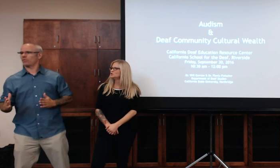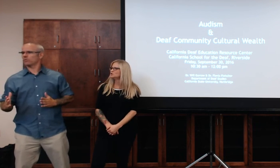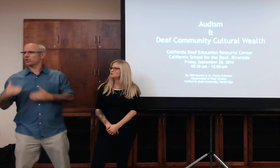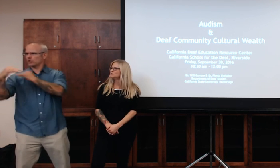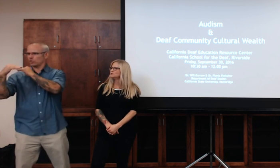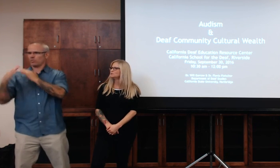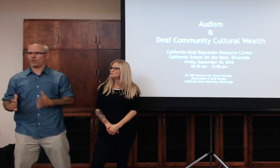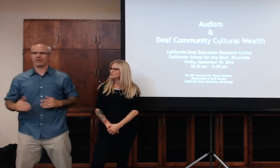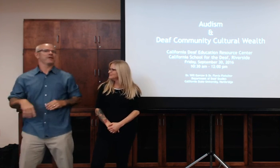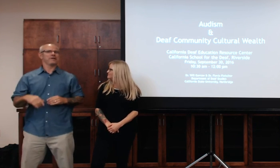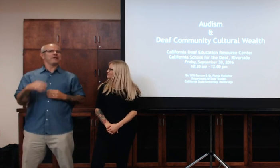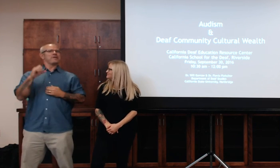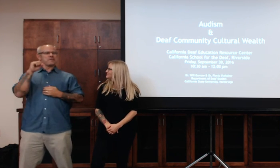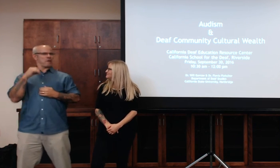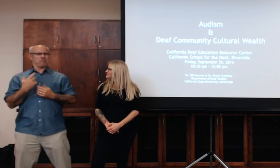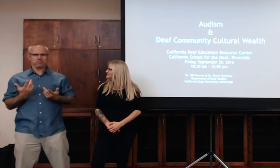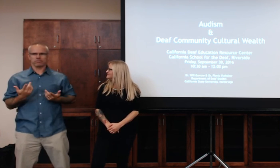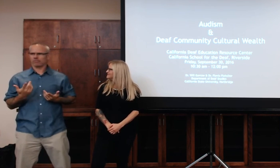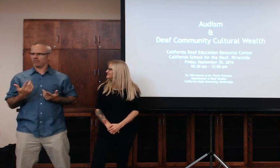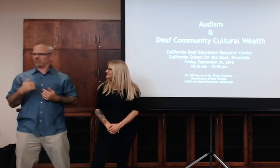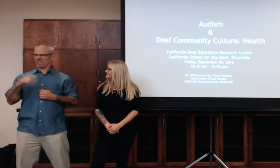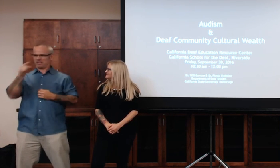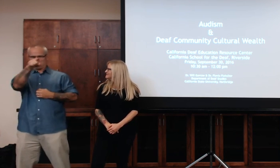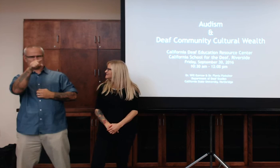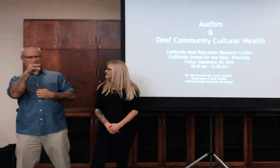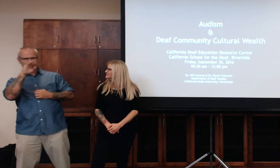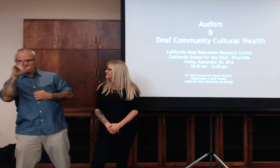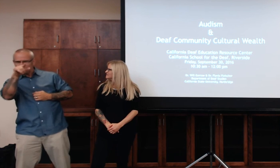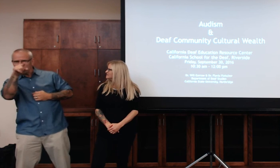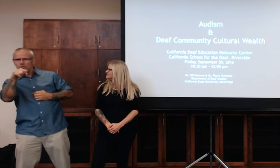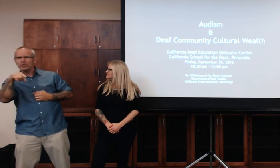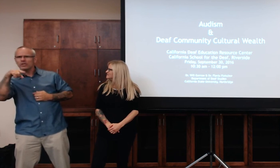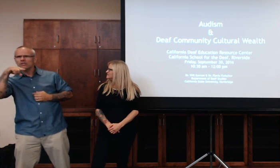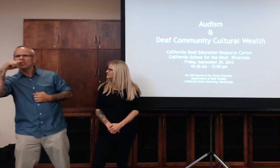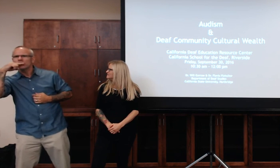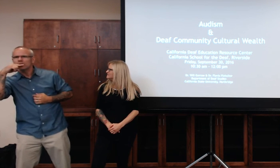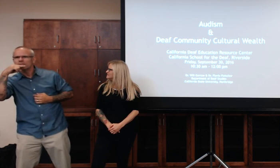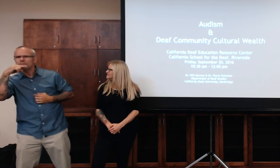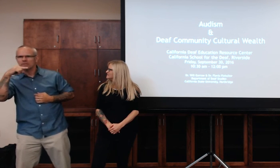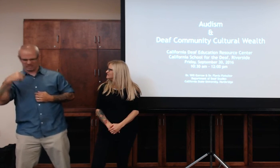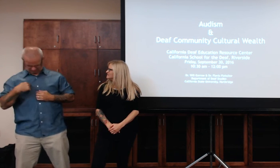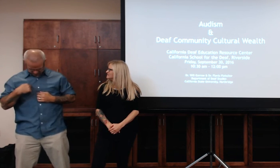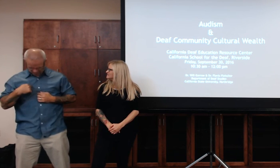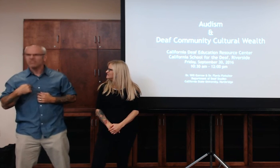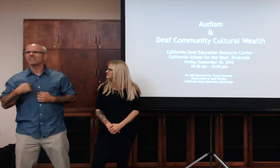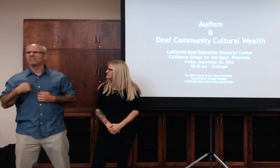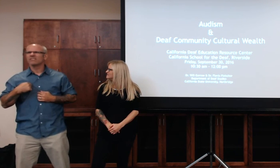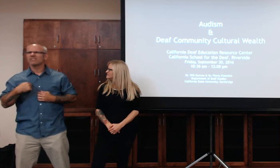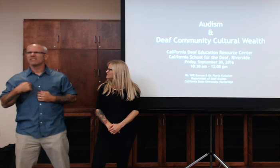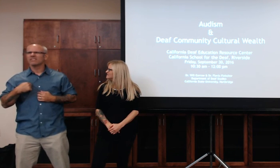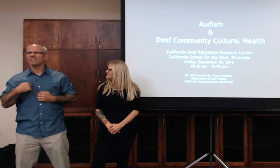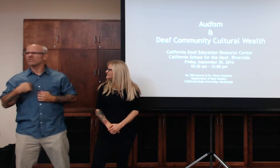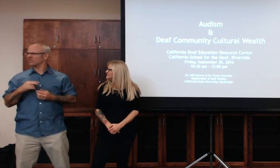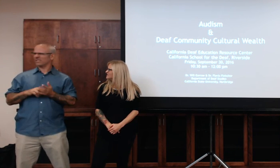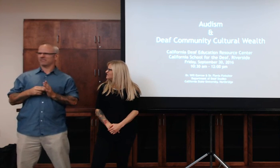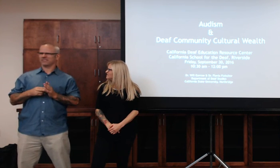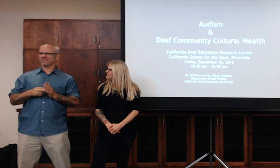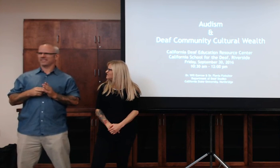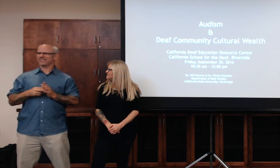Snowboarder. Thank you. So from there, Will, okay, you're hearing. Like, I am? What do you even mean by